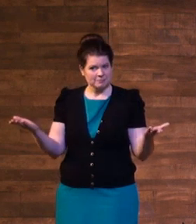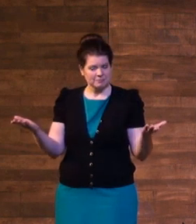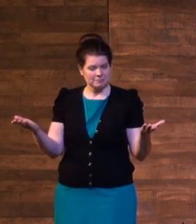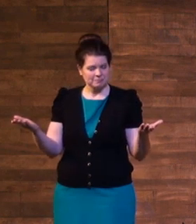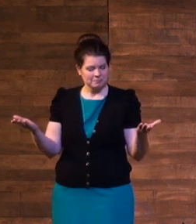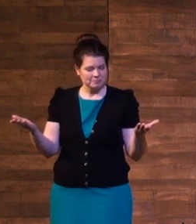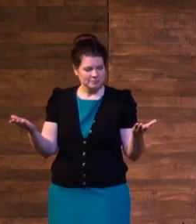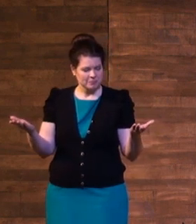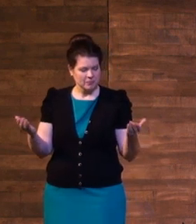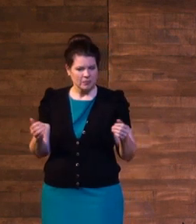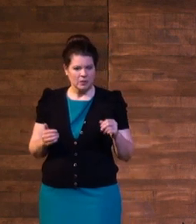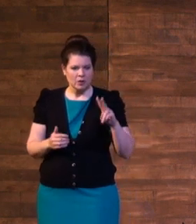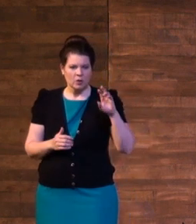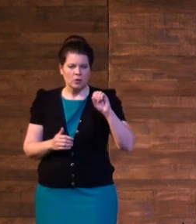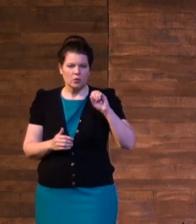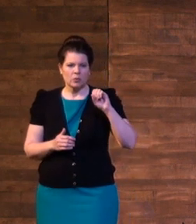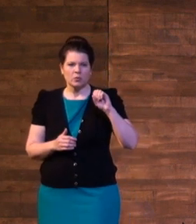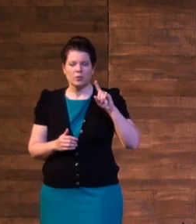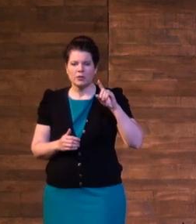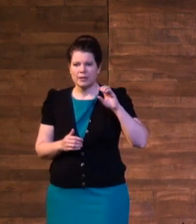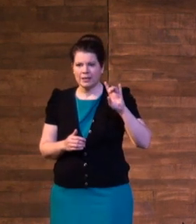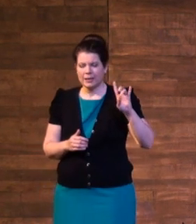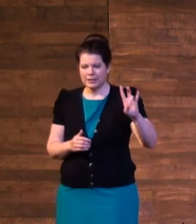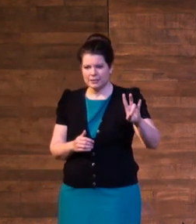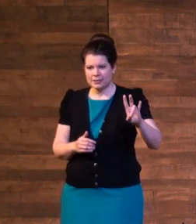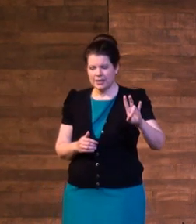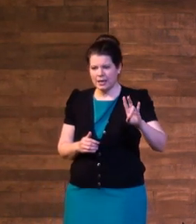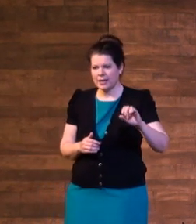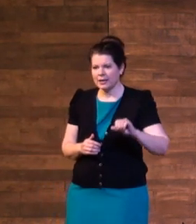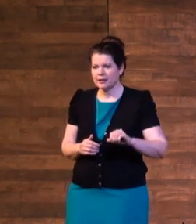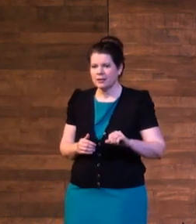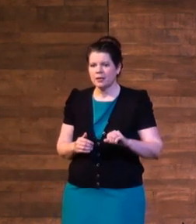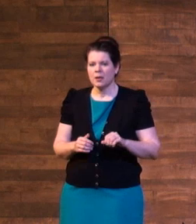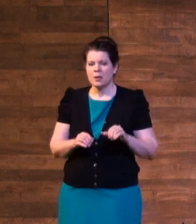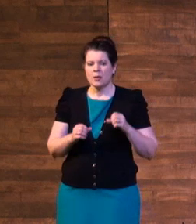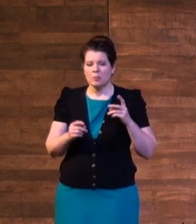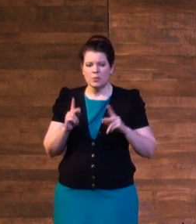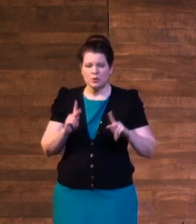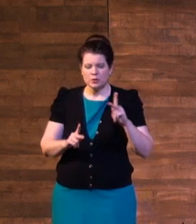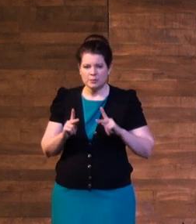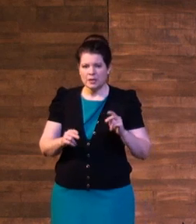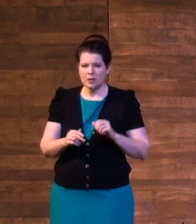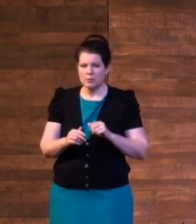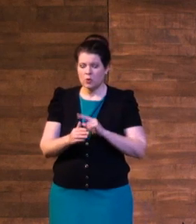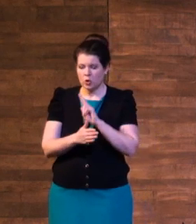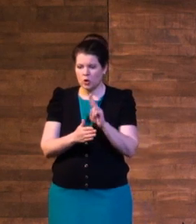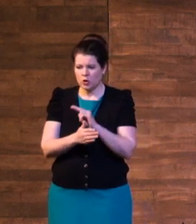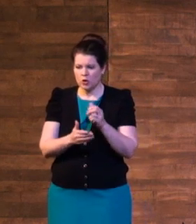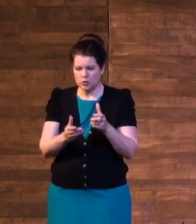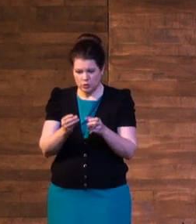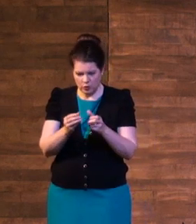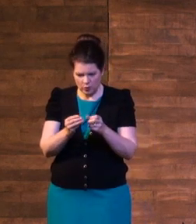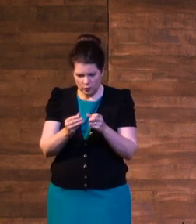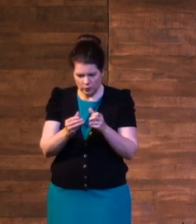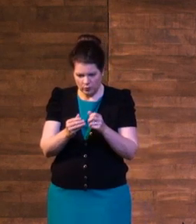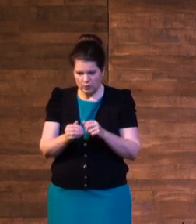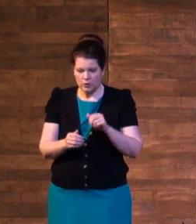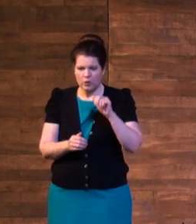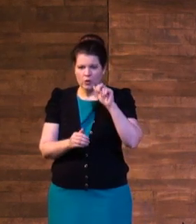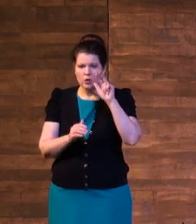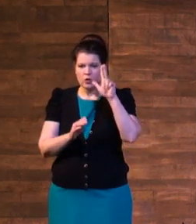In 2018, the average American adult spent 3 hours and 35 minutes a day on a